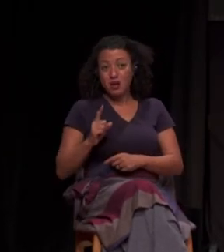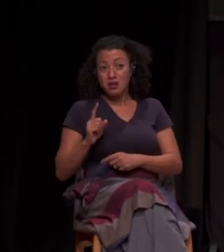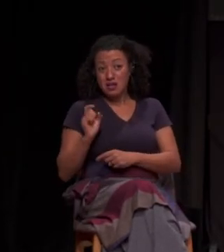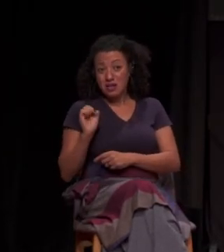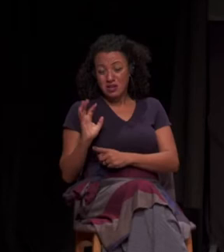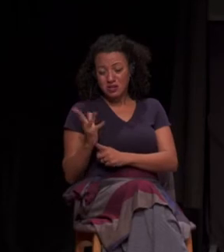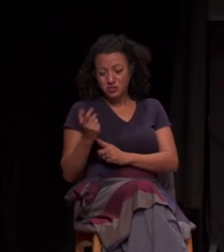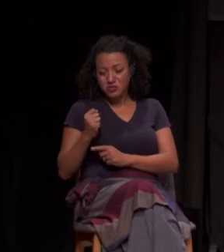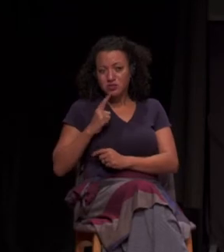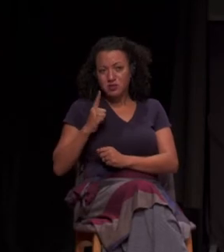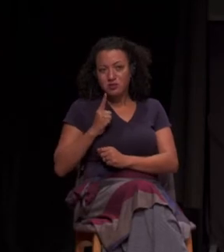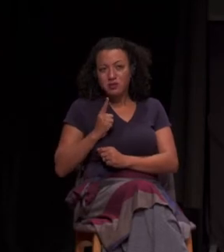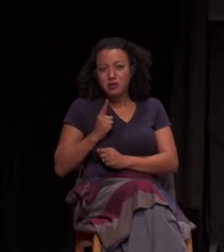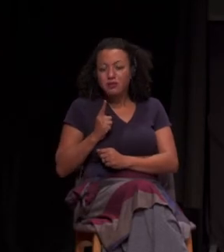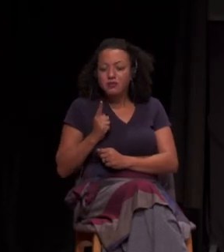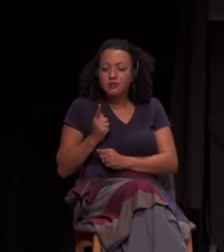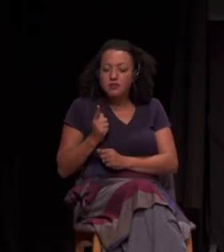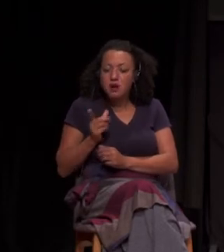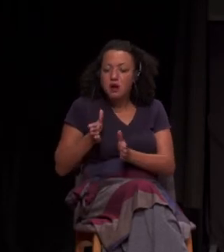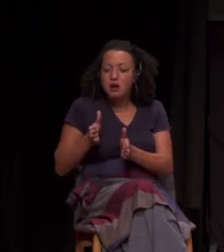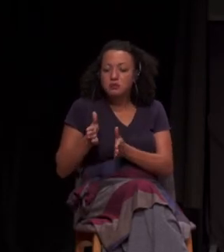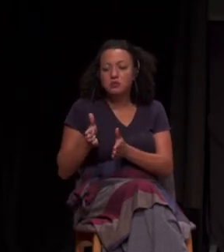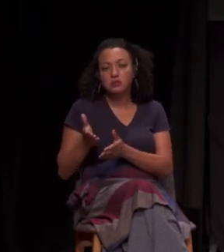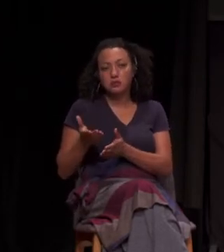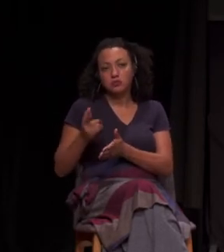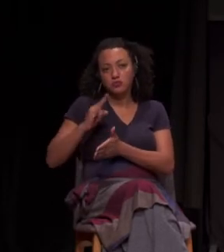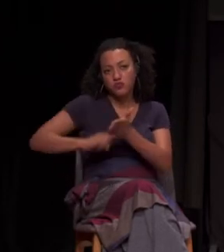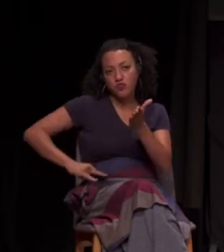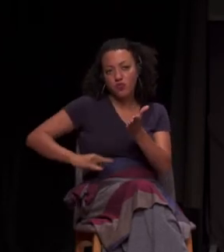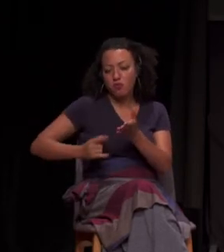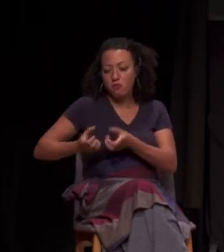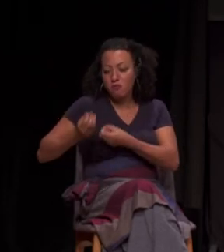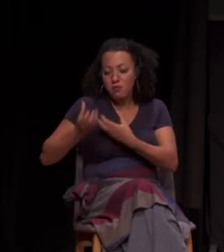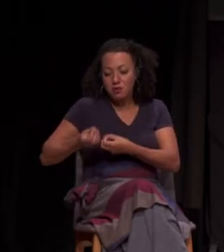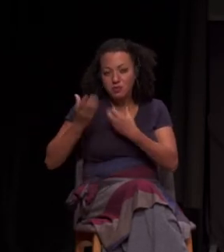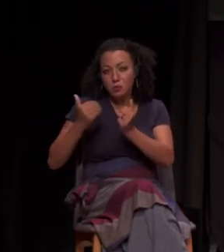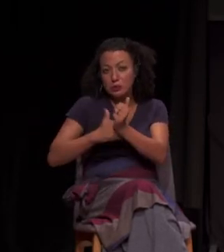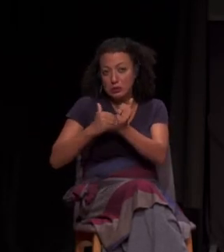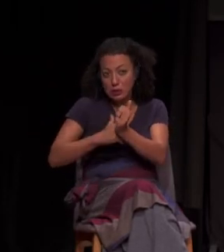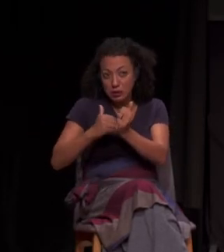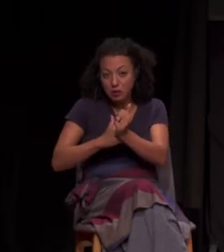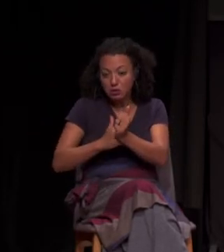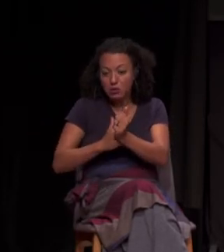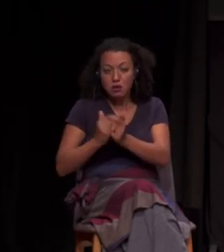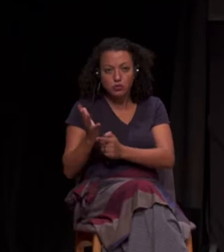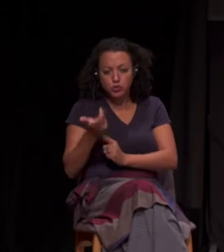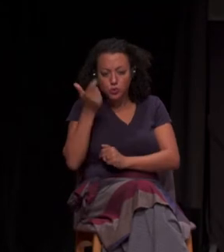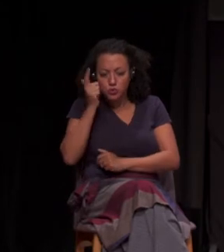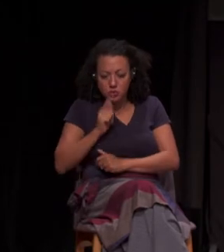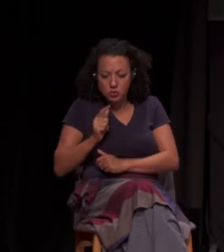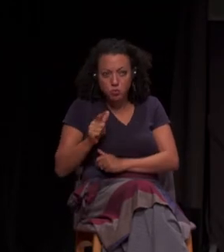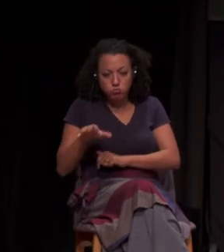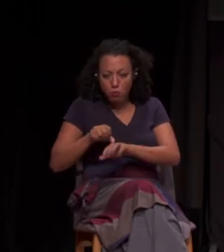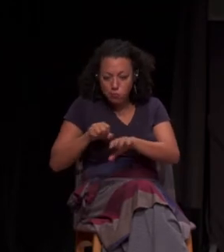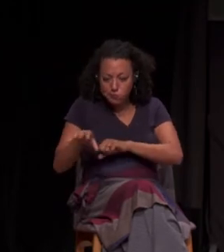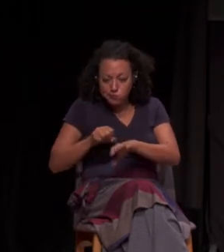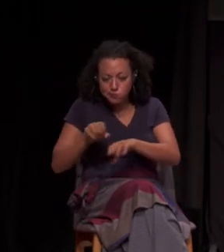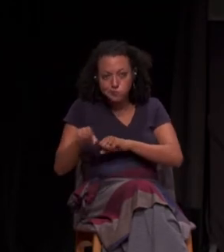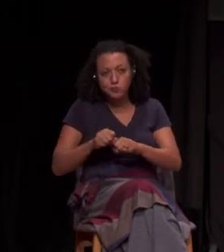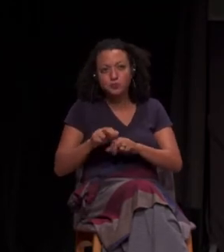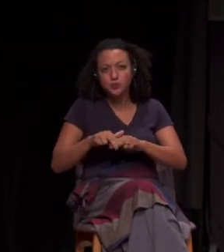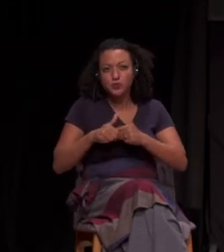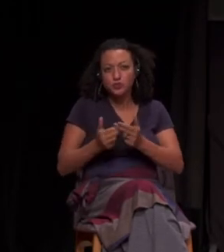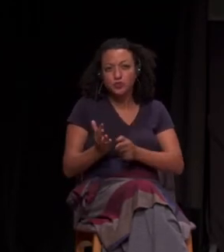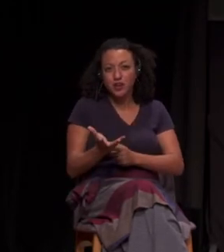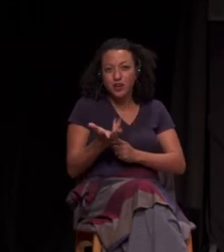marking that information up, you know, sort of the artist is engaged in her own unique type of